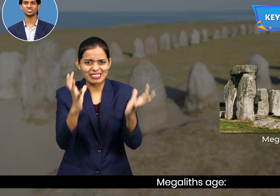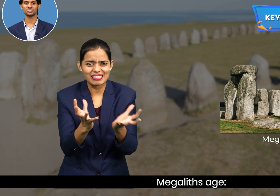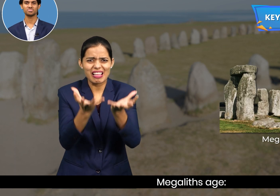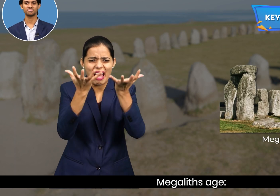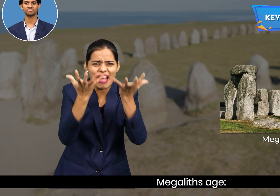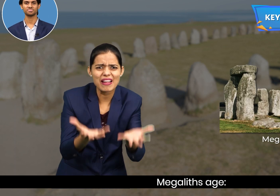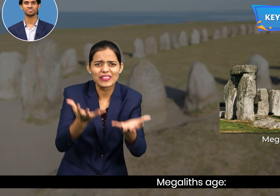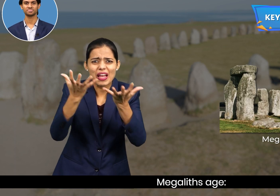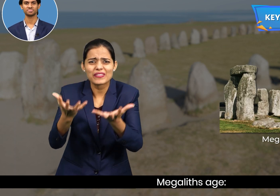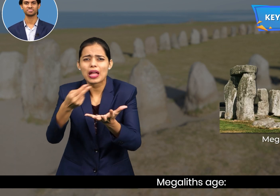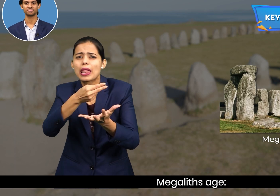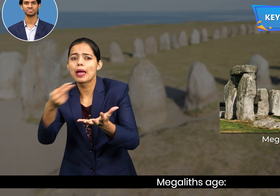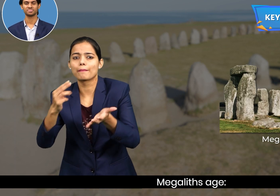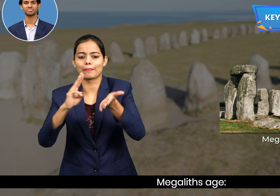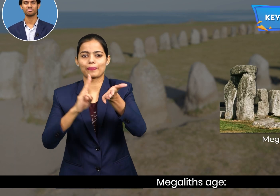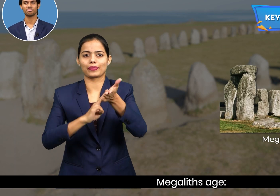Megaliths age.